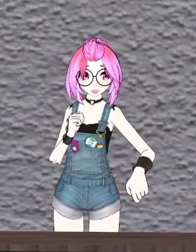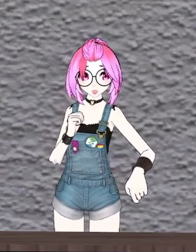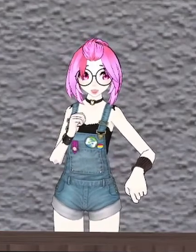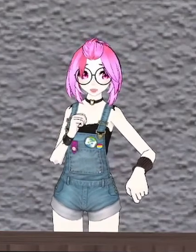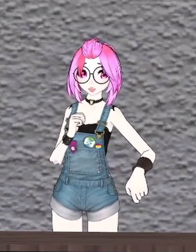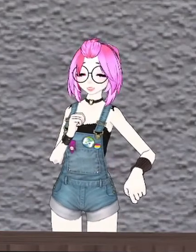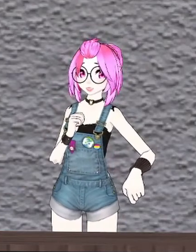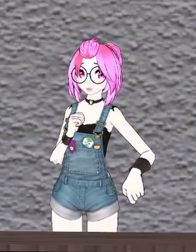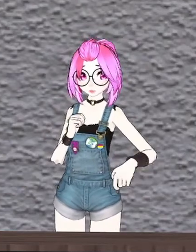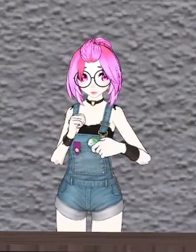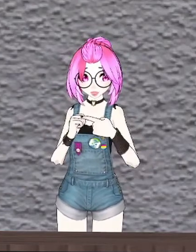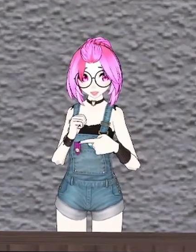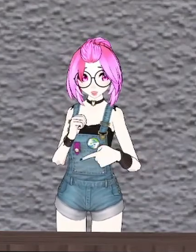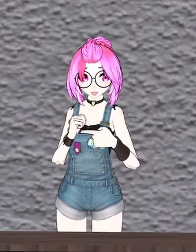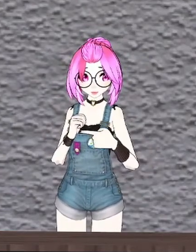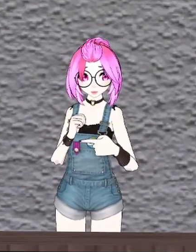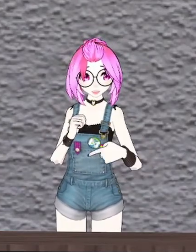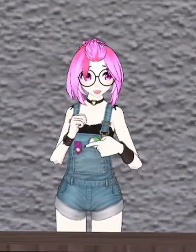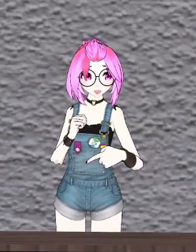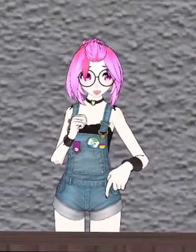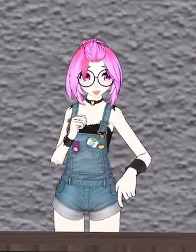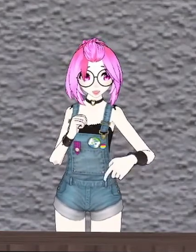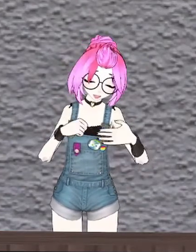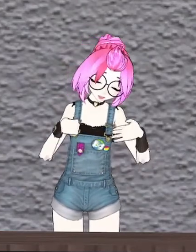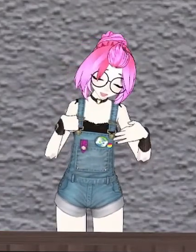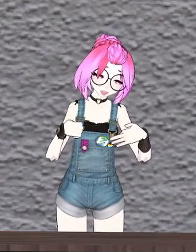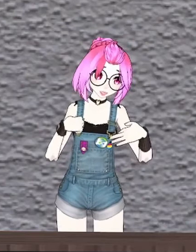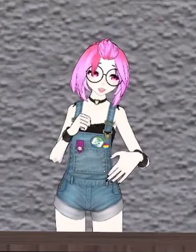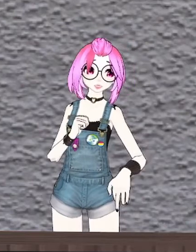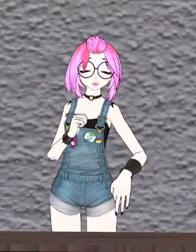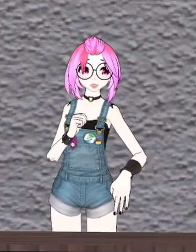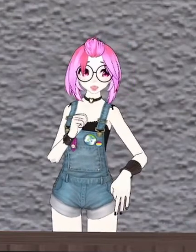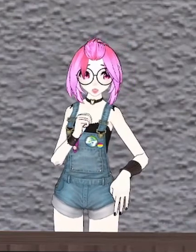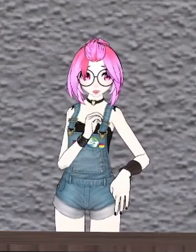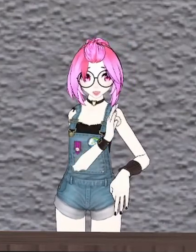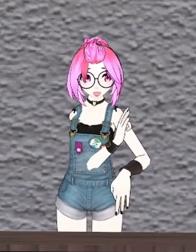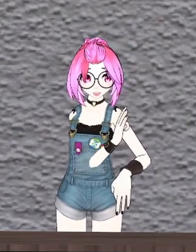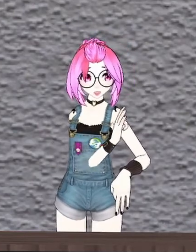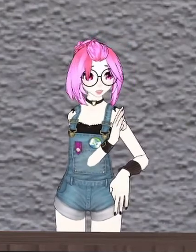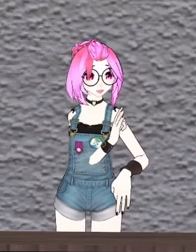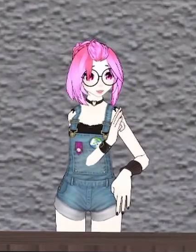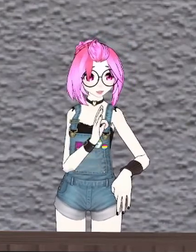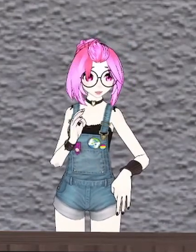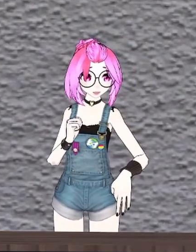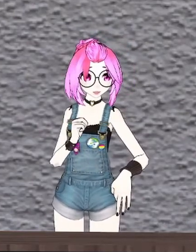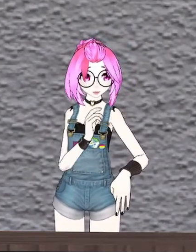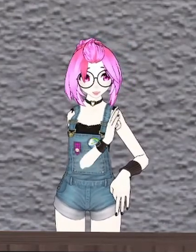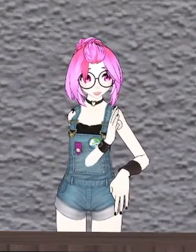with an S on your shoulder here. It's more like your chest, and then you go across to an F.